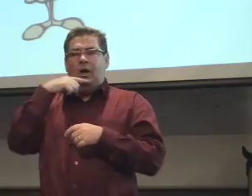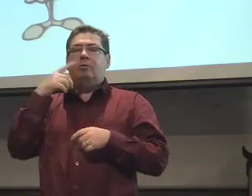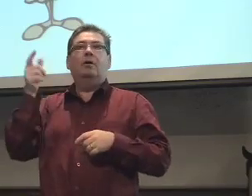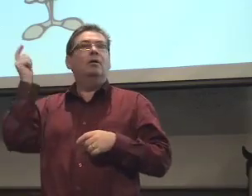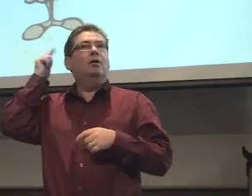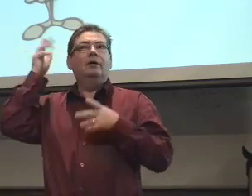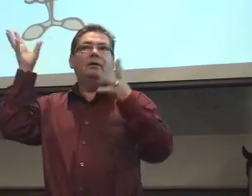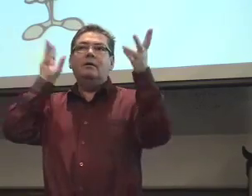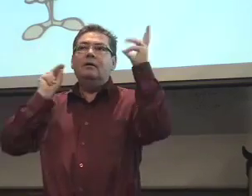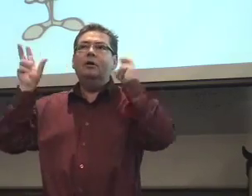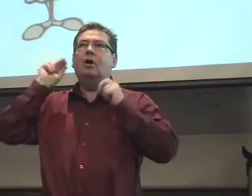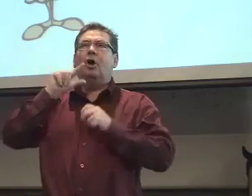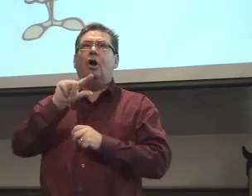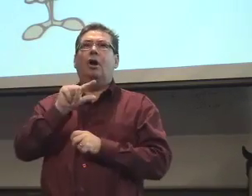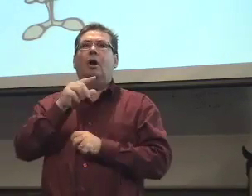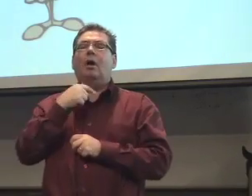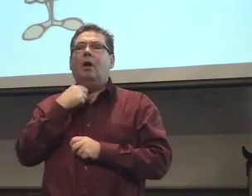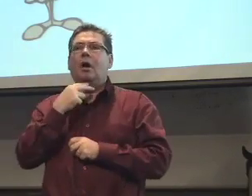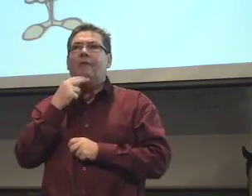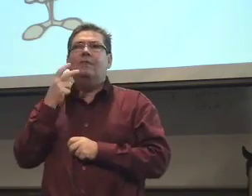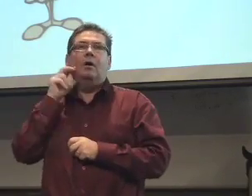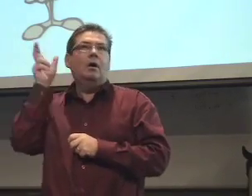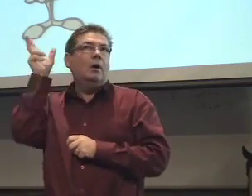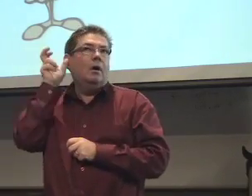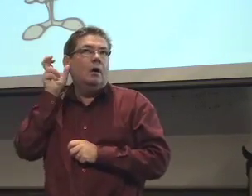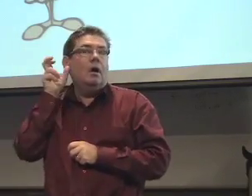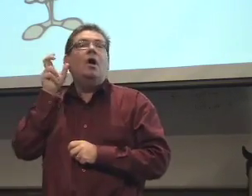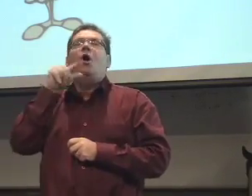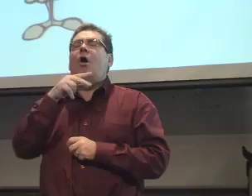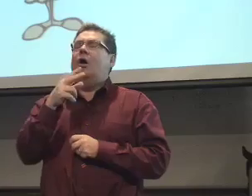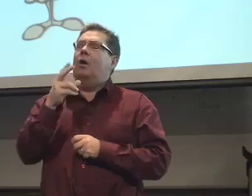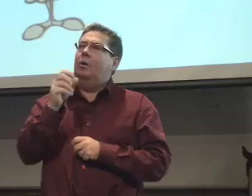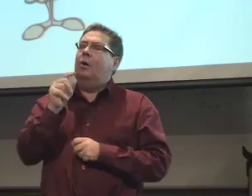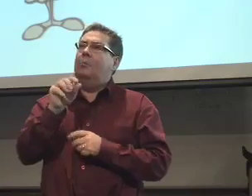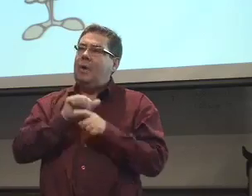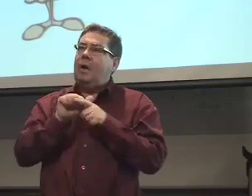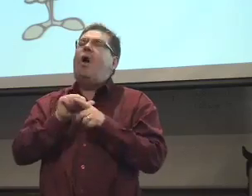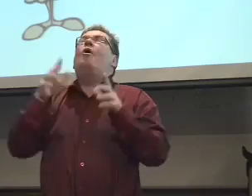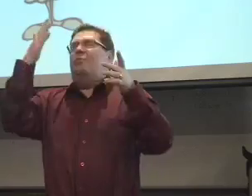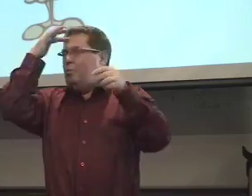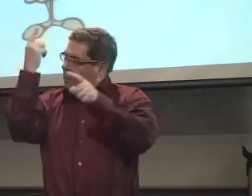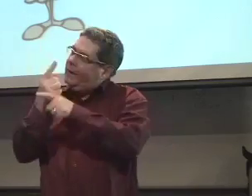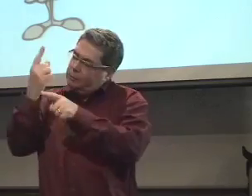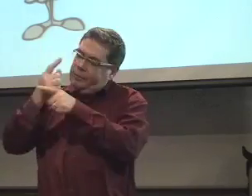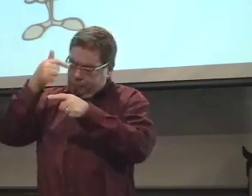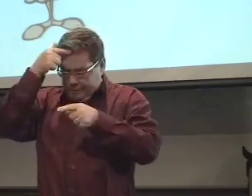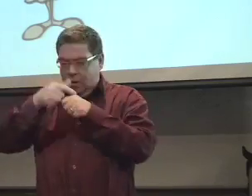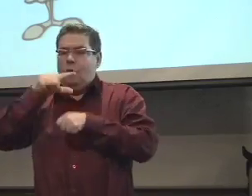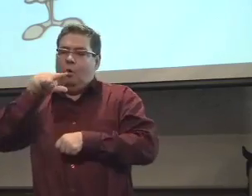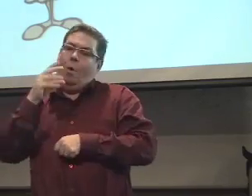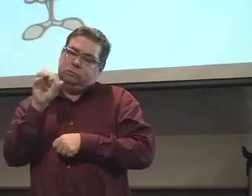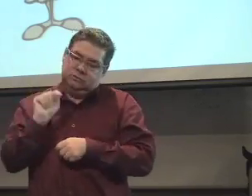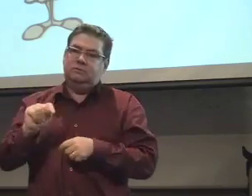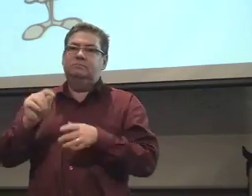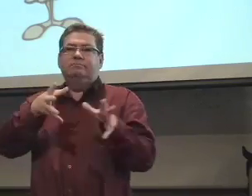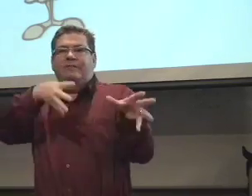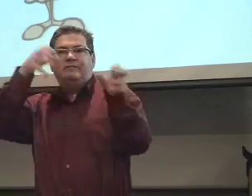go, ghost, oh, ghost, and get it fast. So what we have suggested that teachers